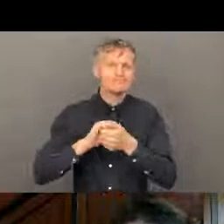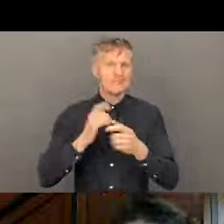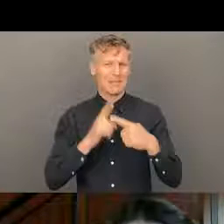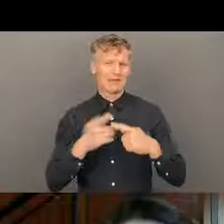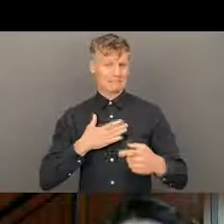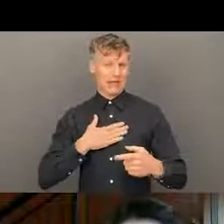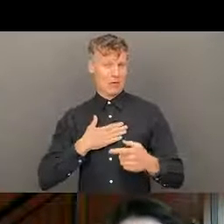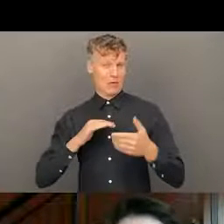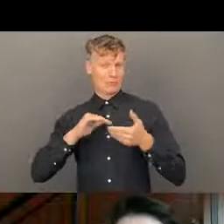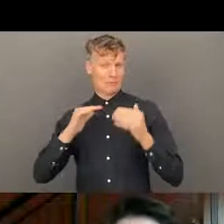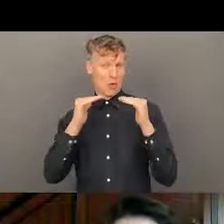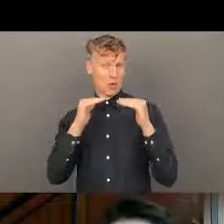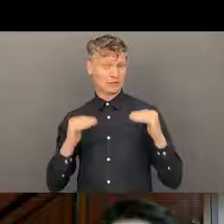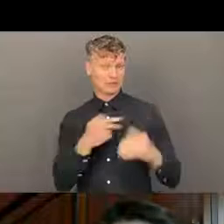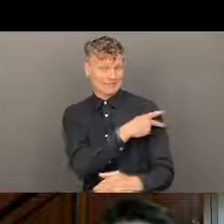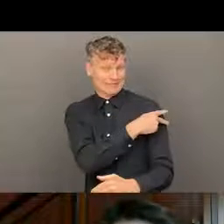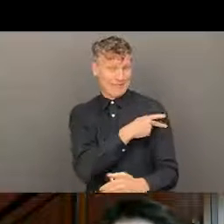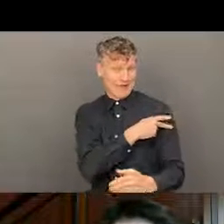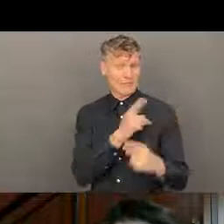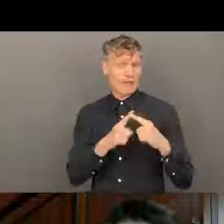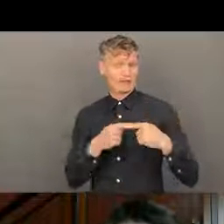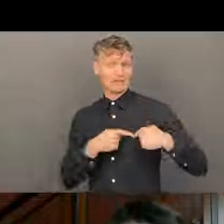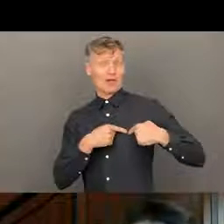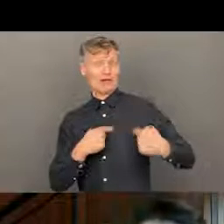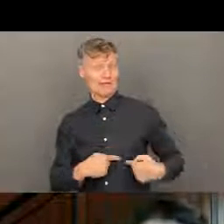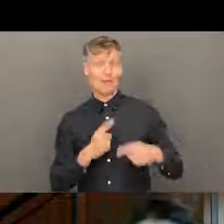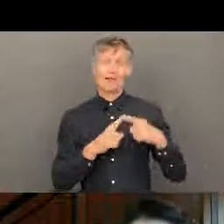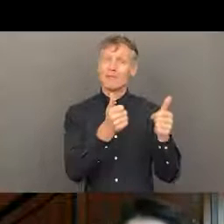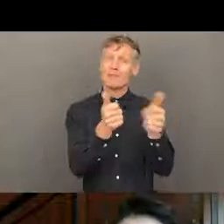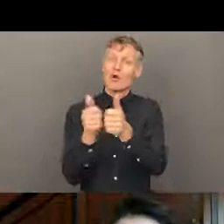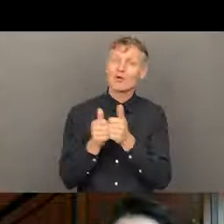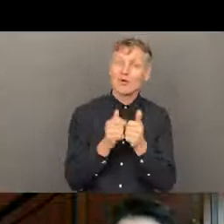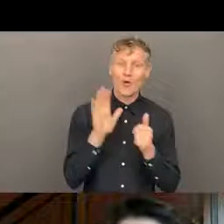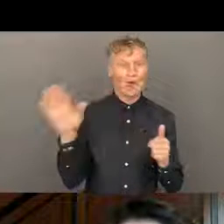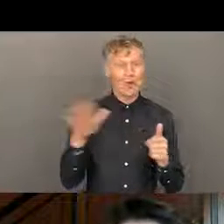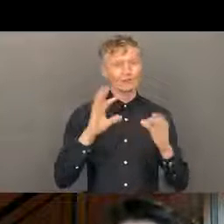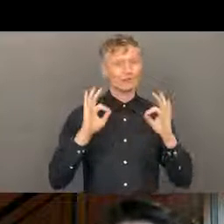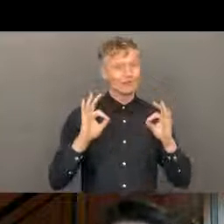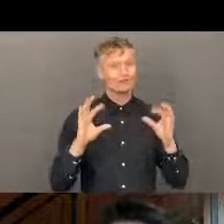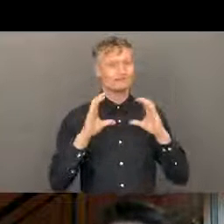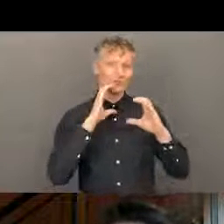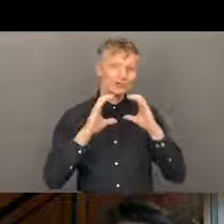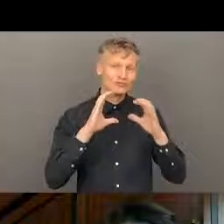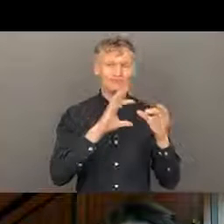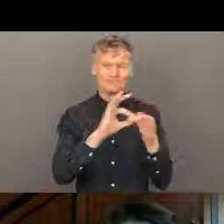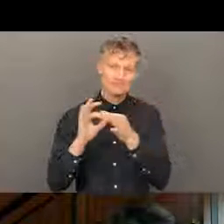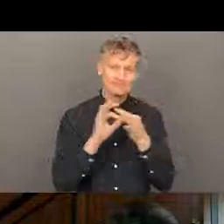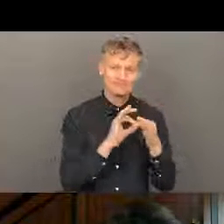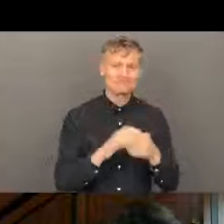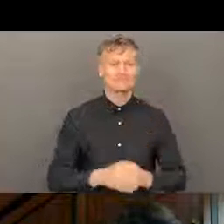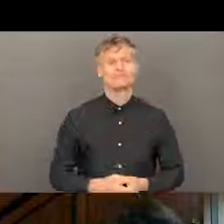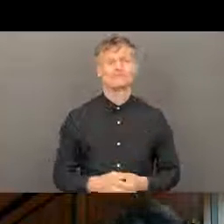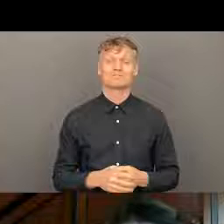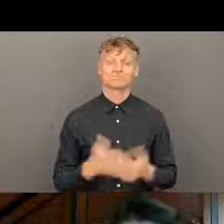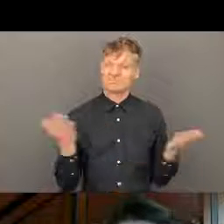partners. And so why do we promote the online volunteering? Because it favors the participation of a